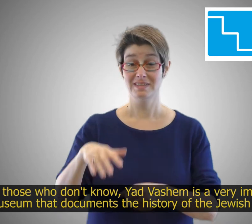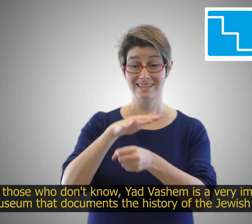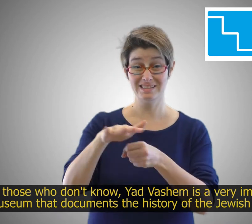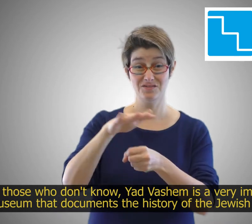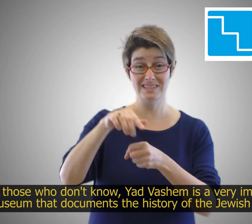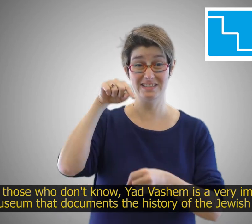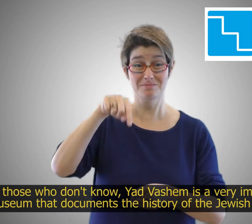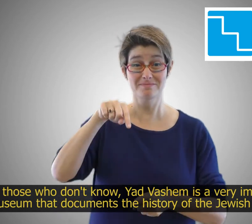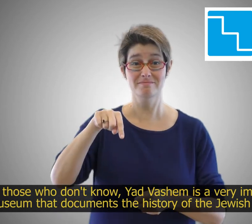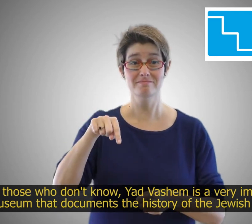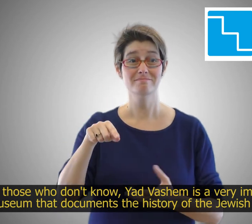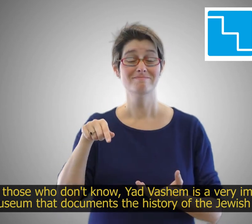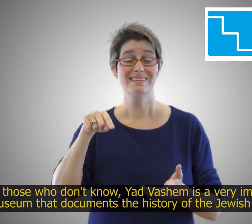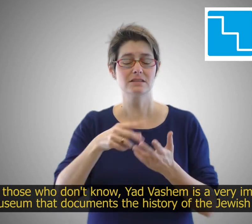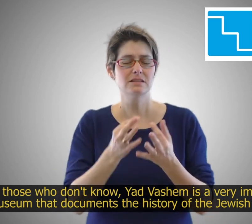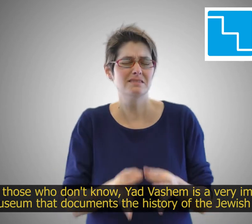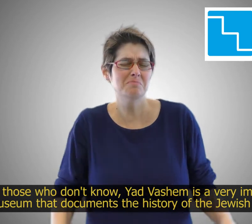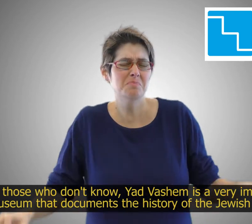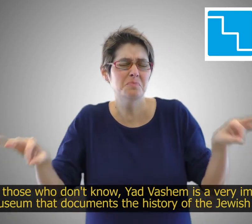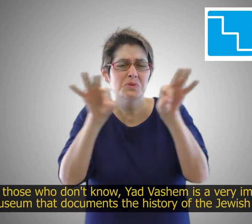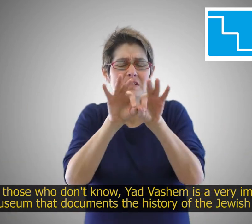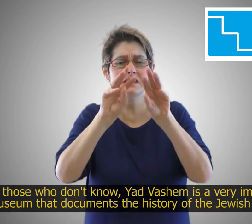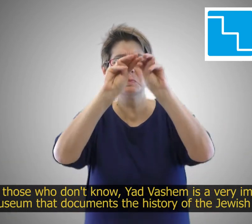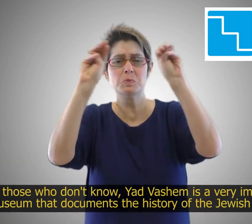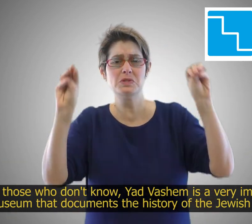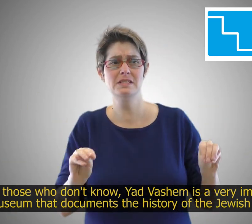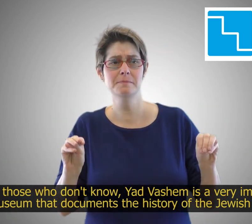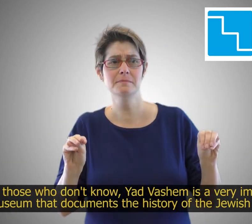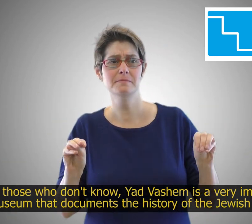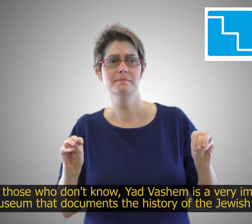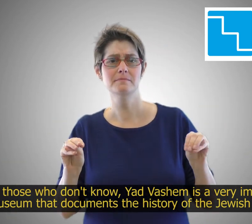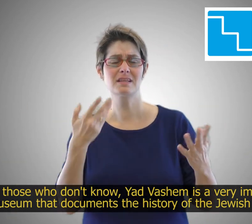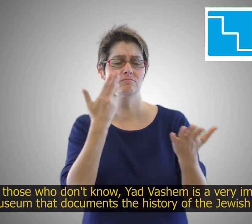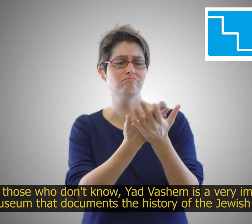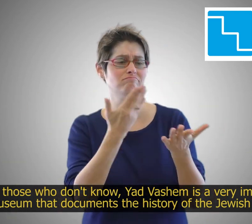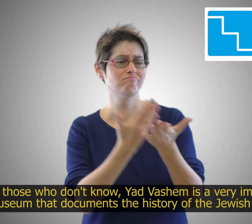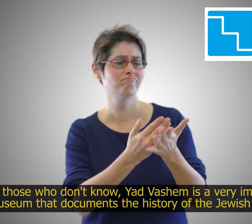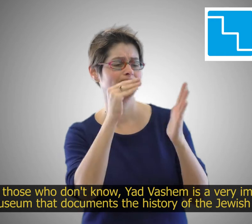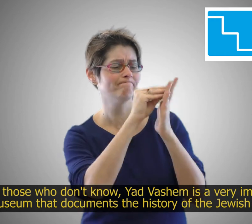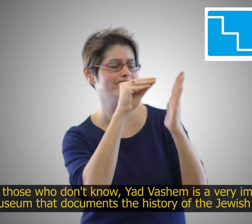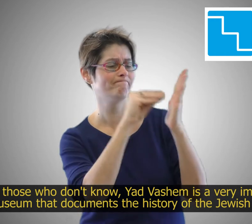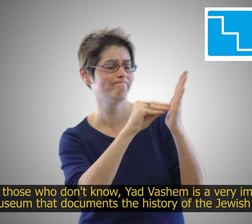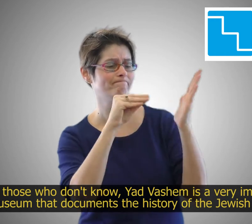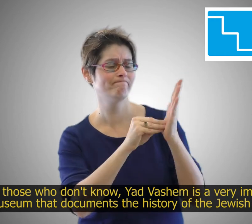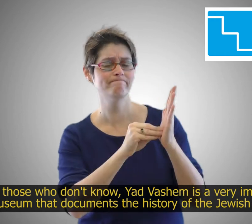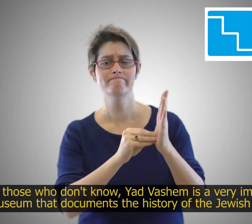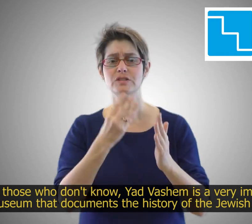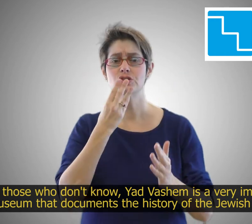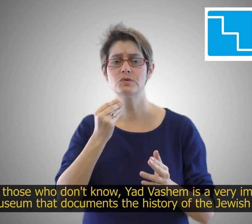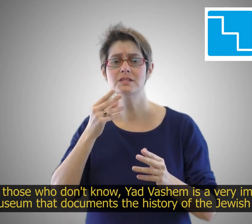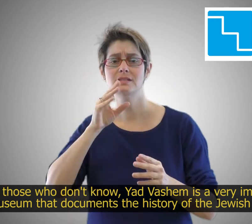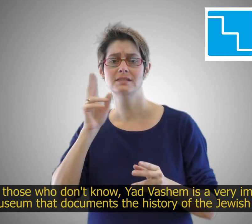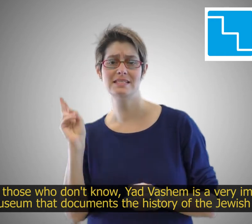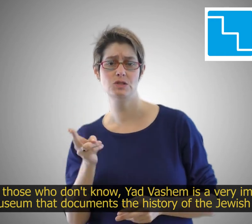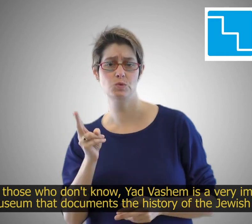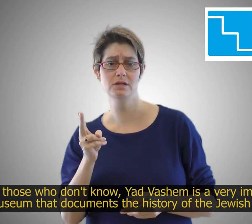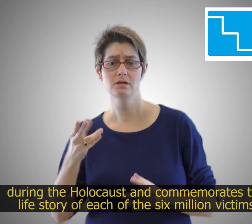For those who don't know, Yad Vashem is a very important museum that documents the history of the Jewish